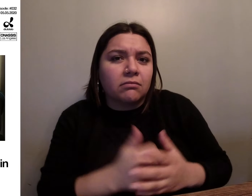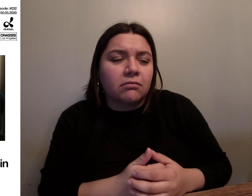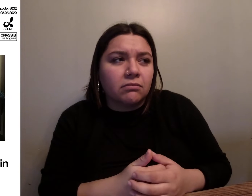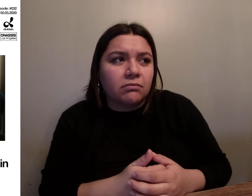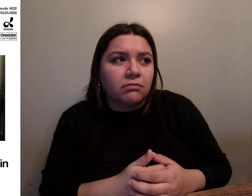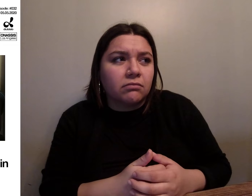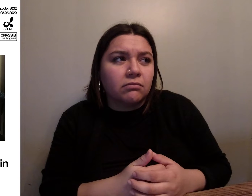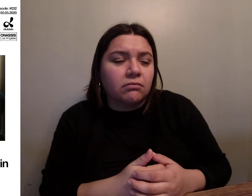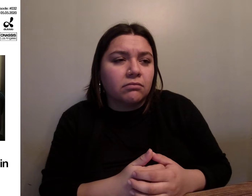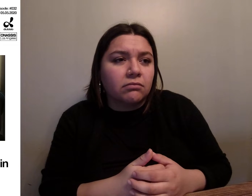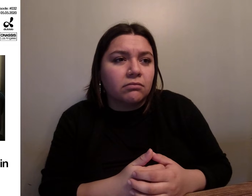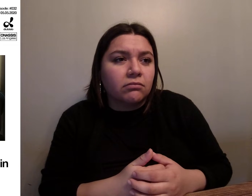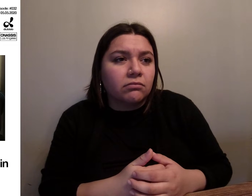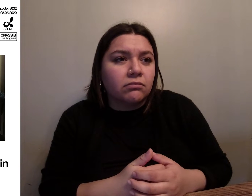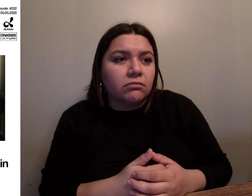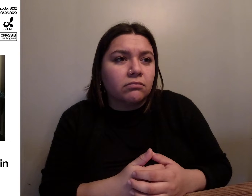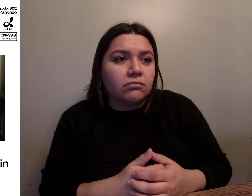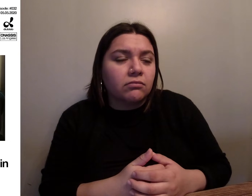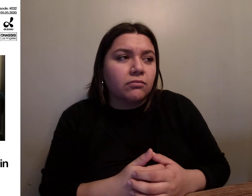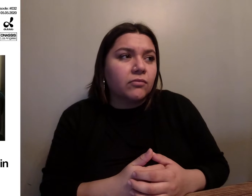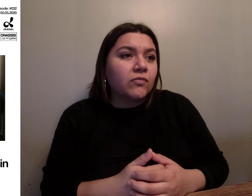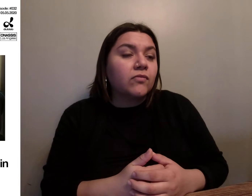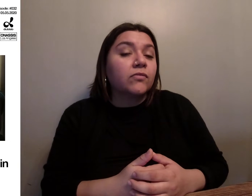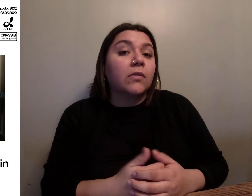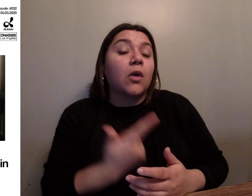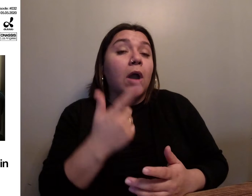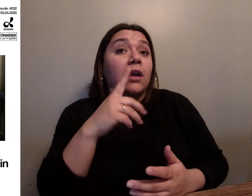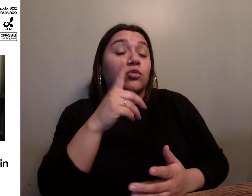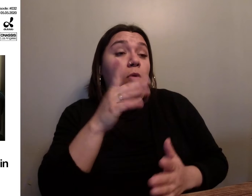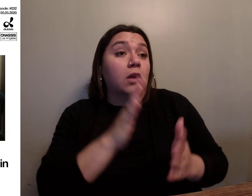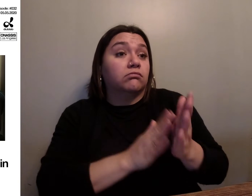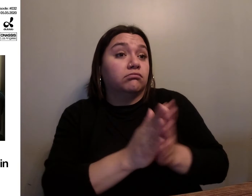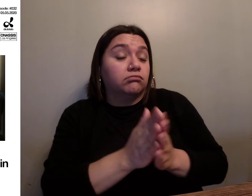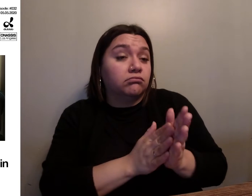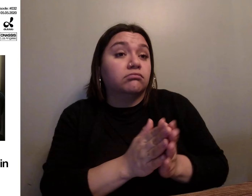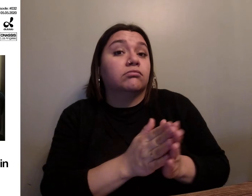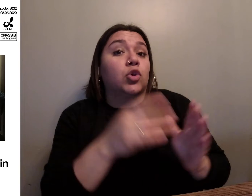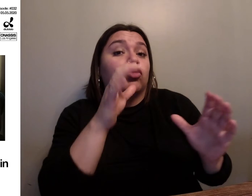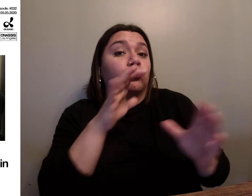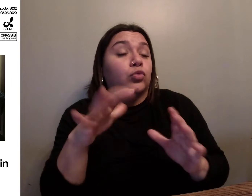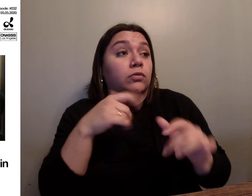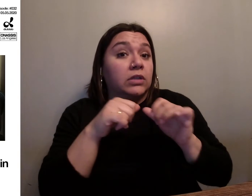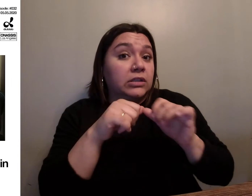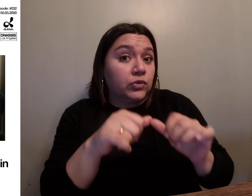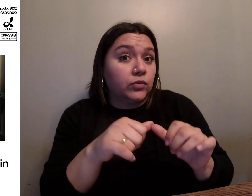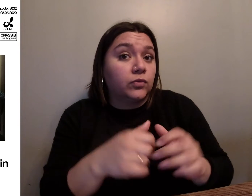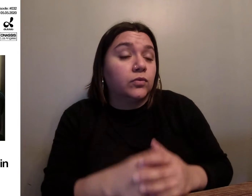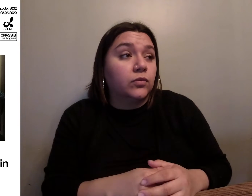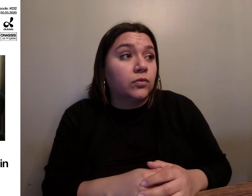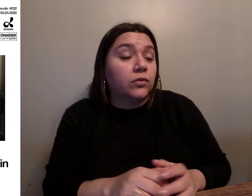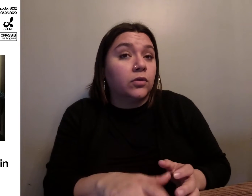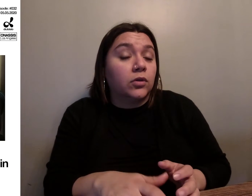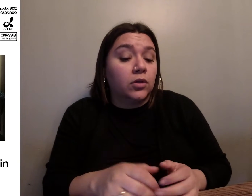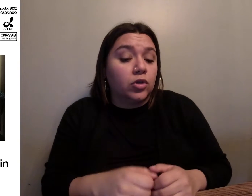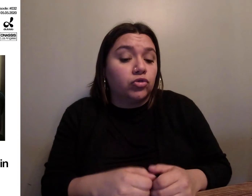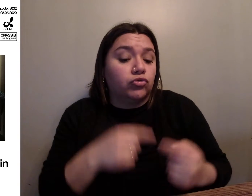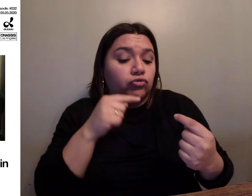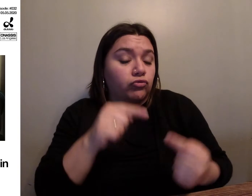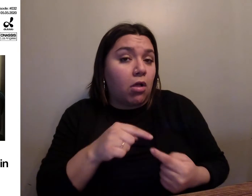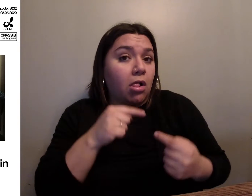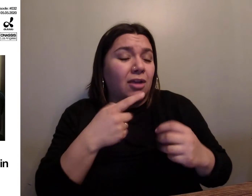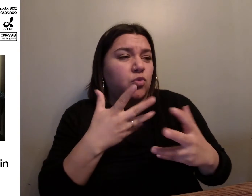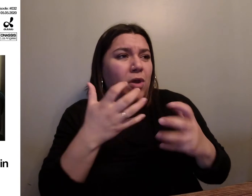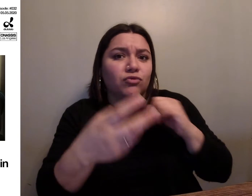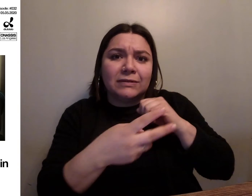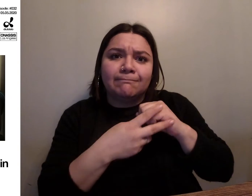motivates you deeply to continue to struggle to save these sounds as they are waning? Well,